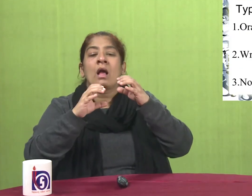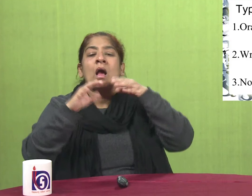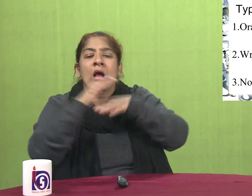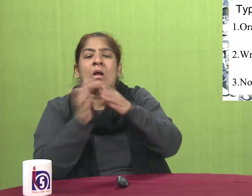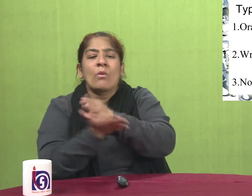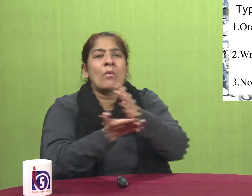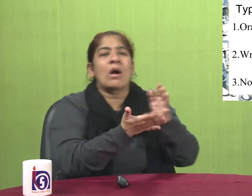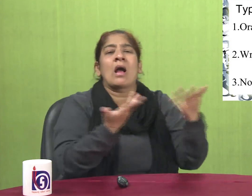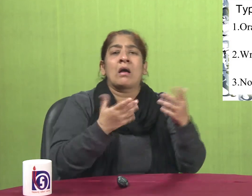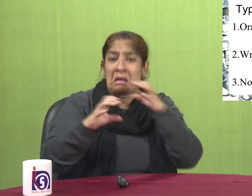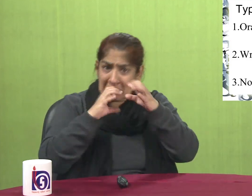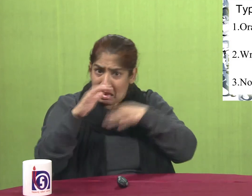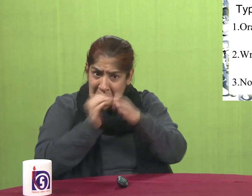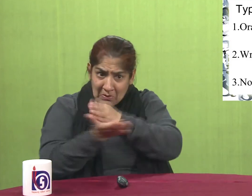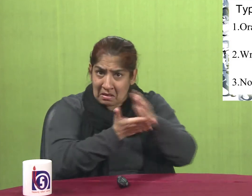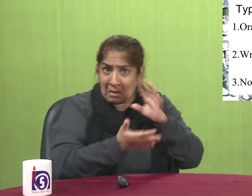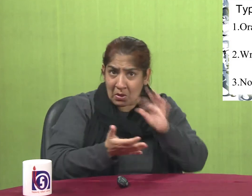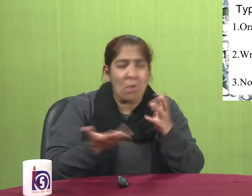Now we will learn about the types of communication.